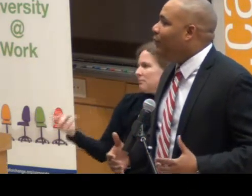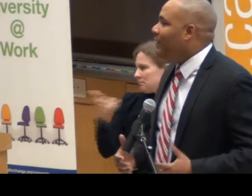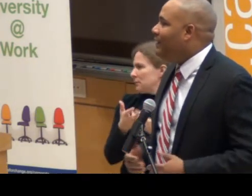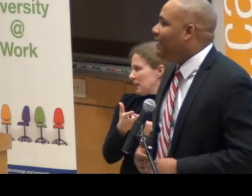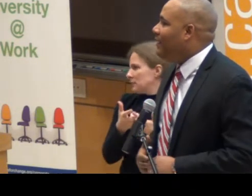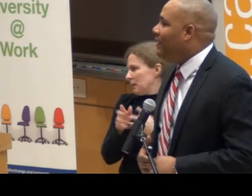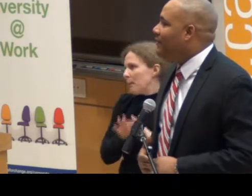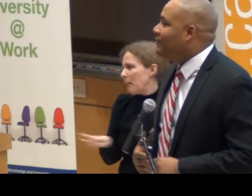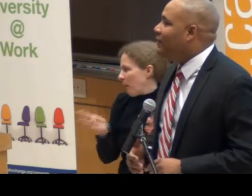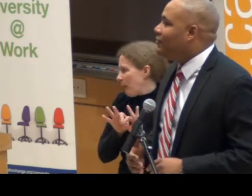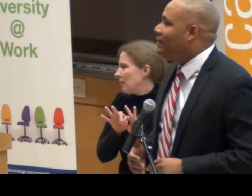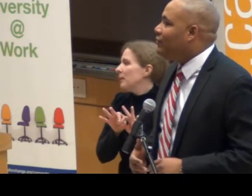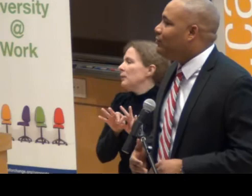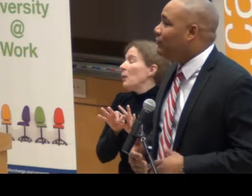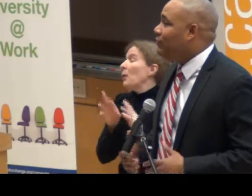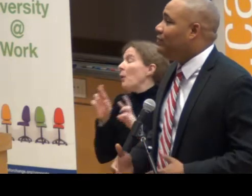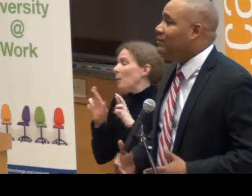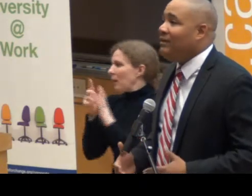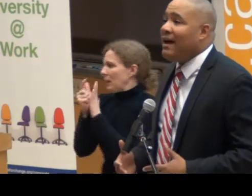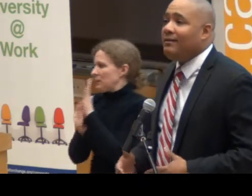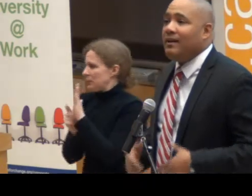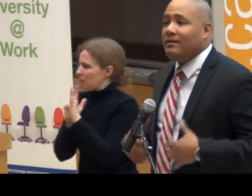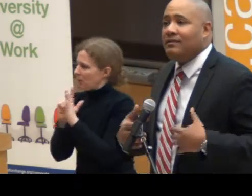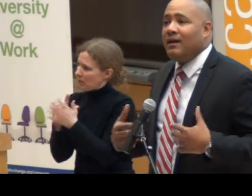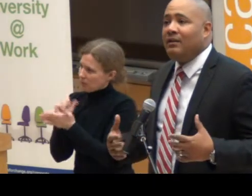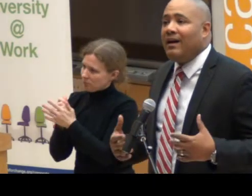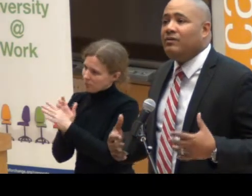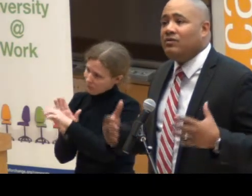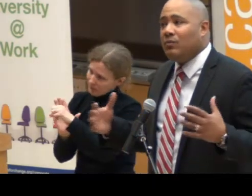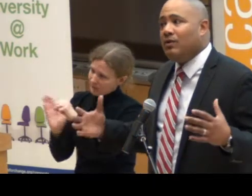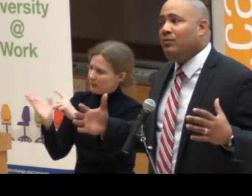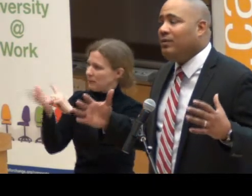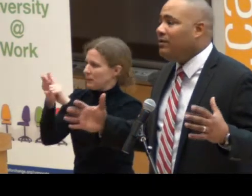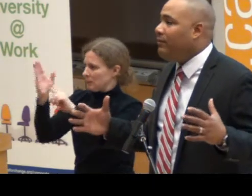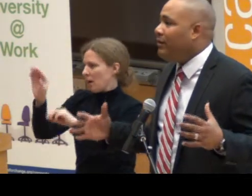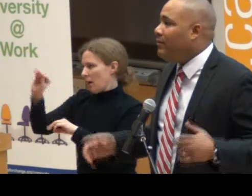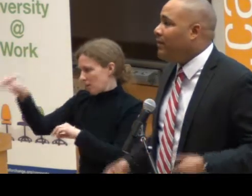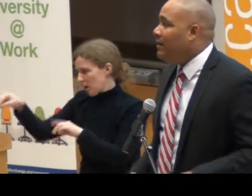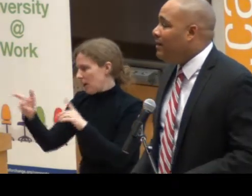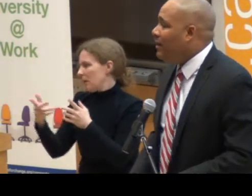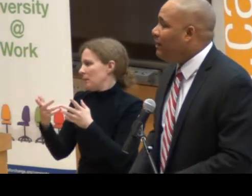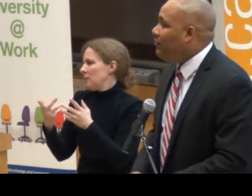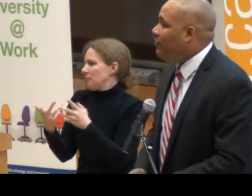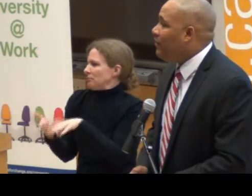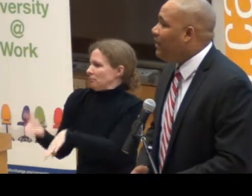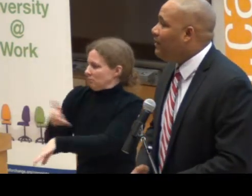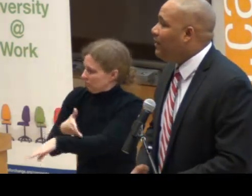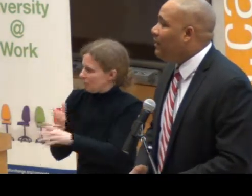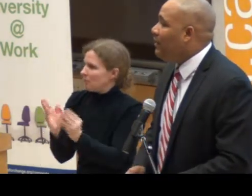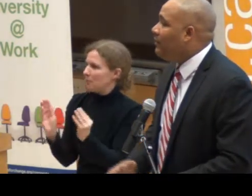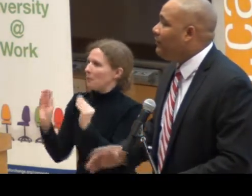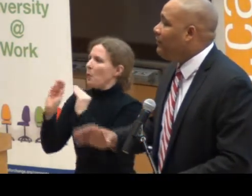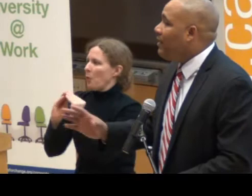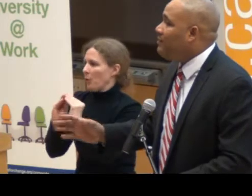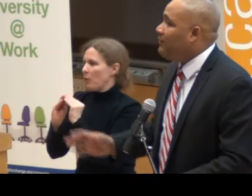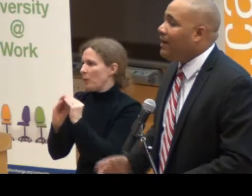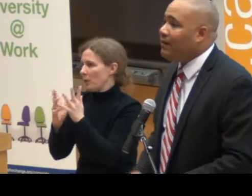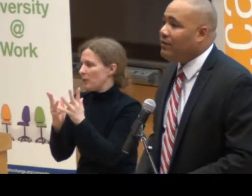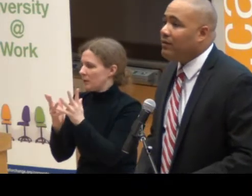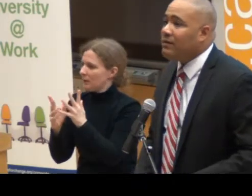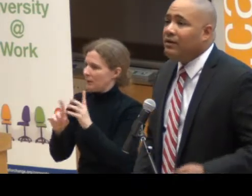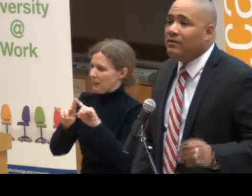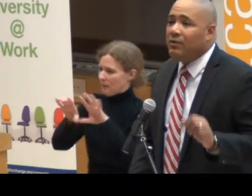And we're hoping that this legislation will do that and allow us to work within a framework to create different